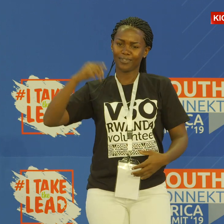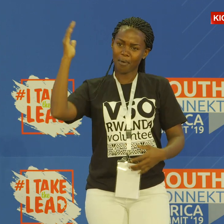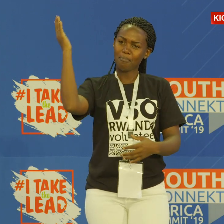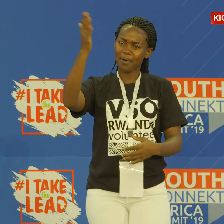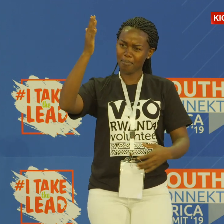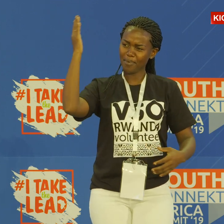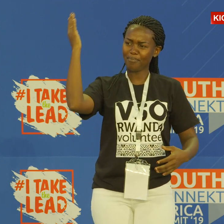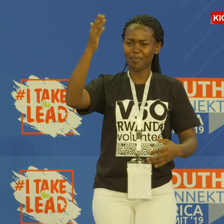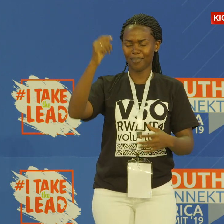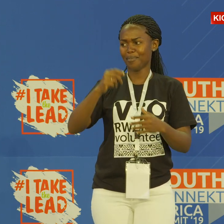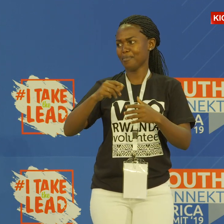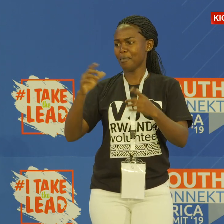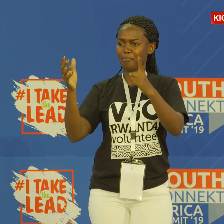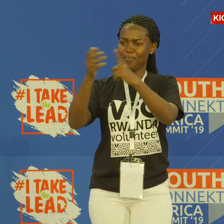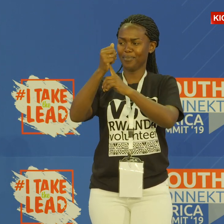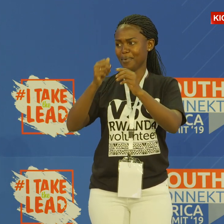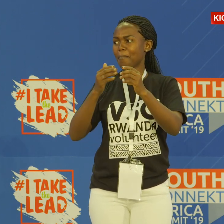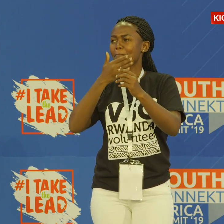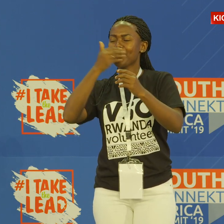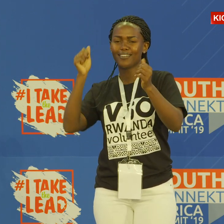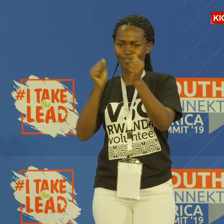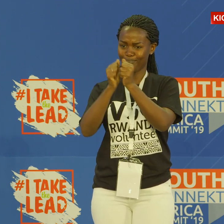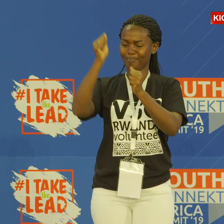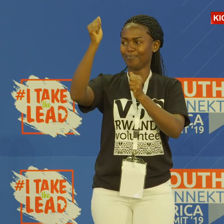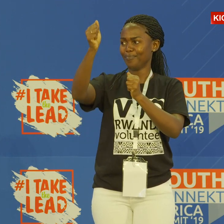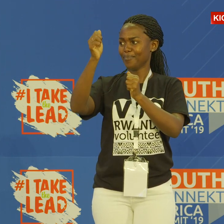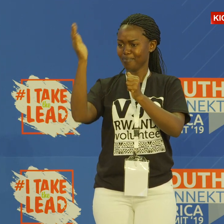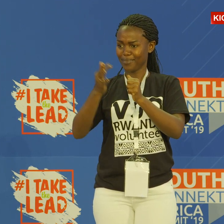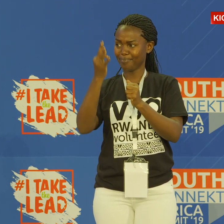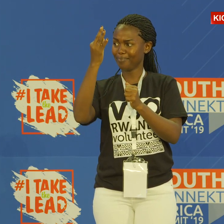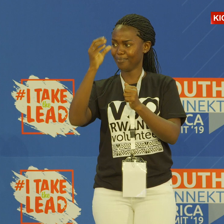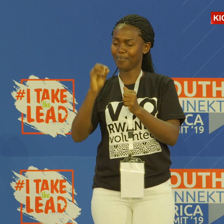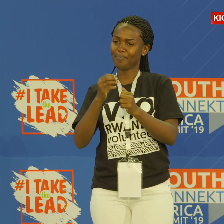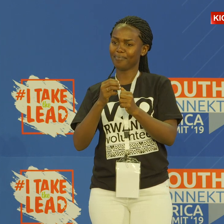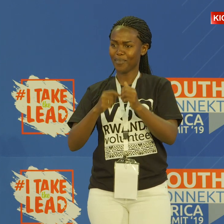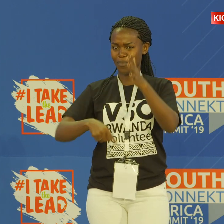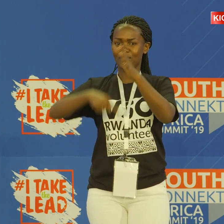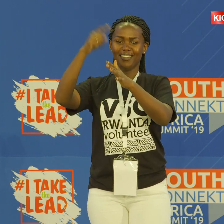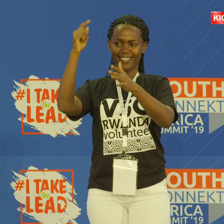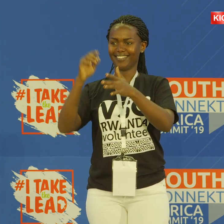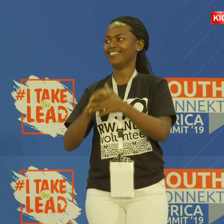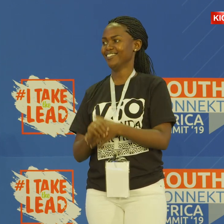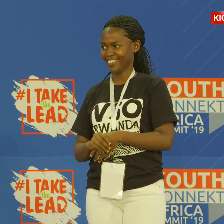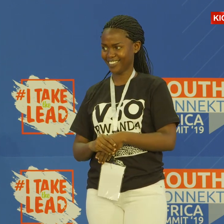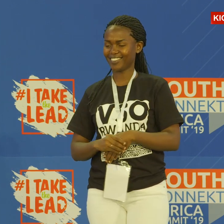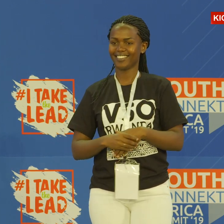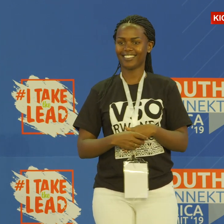The other thing is that when we did identification of deaf people in our community, many of them didn't have